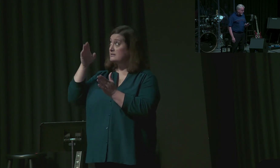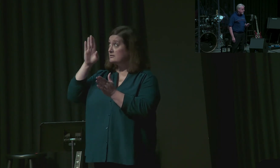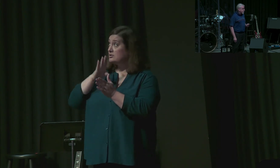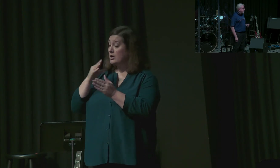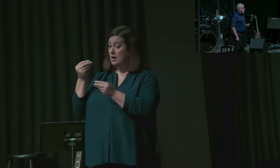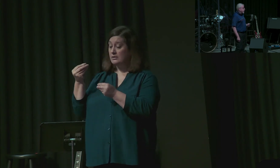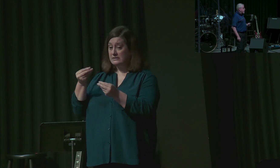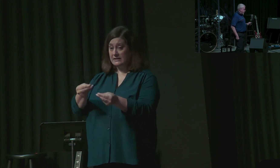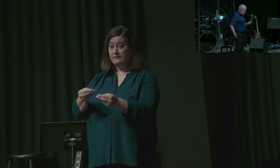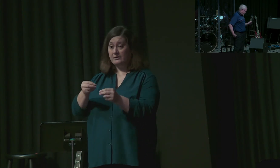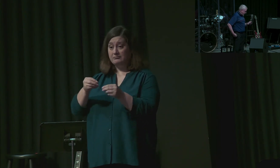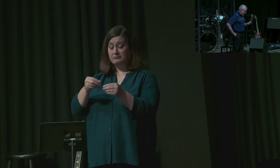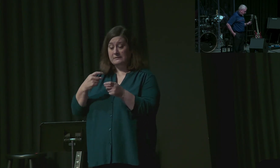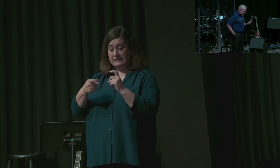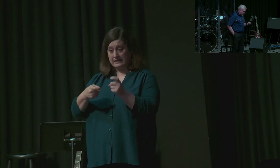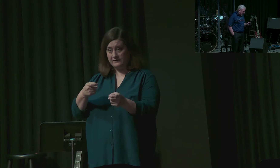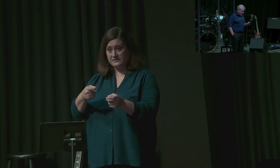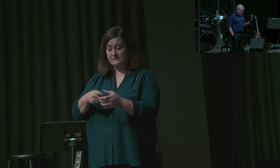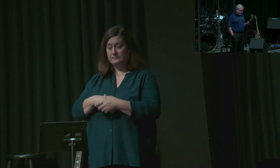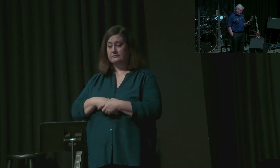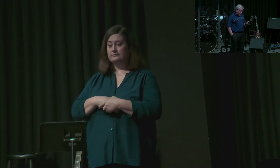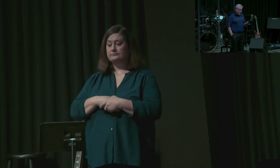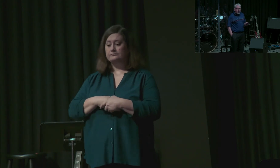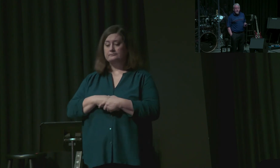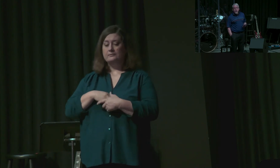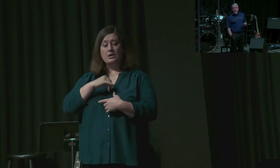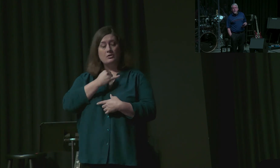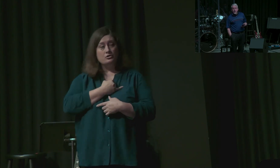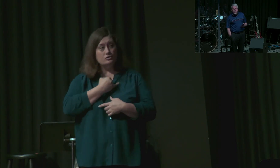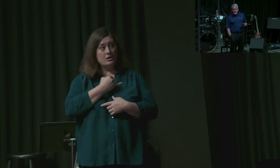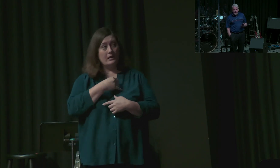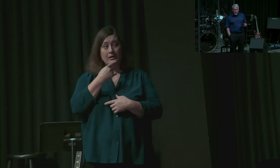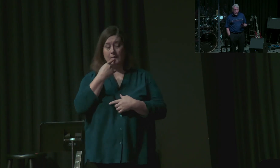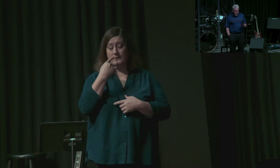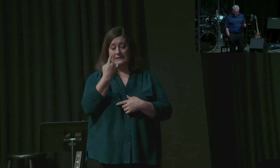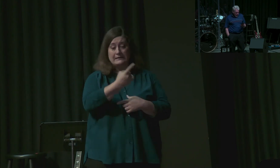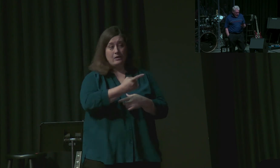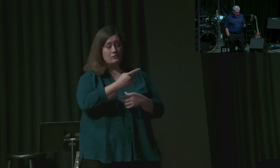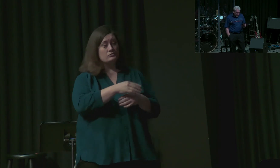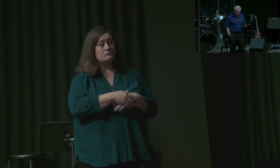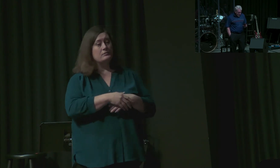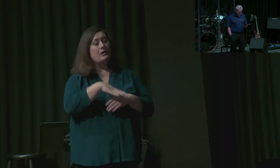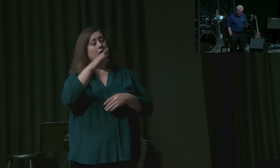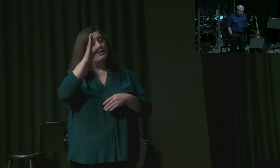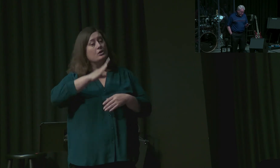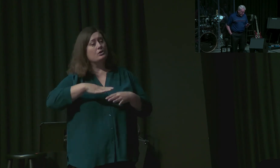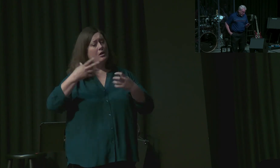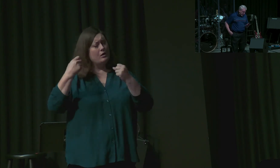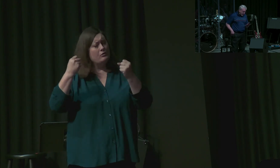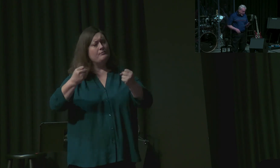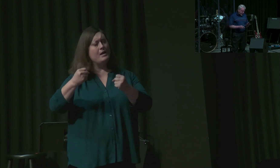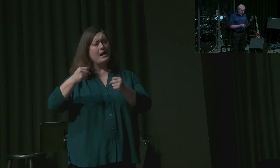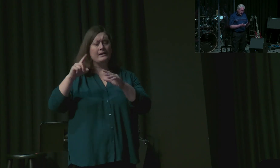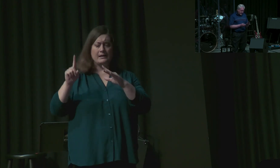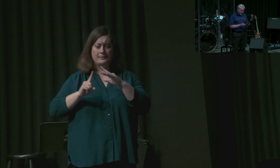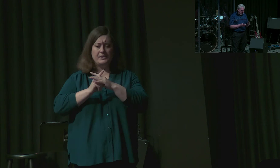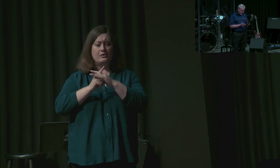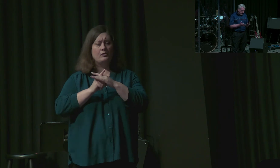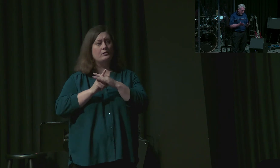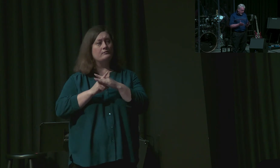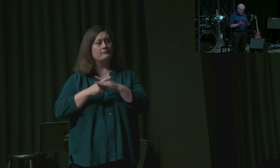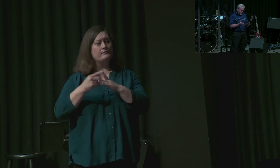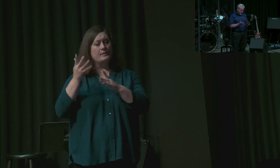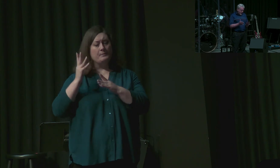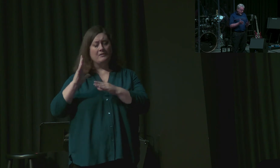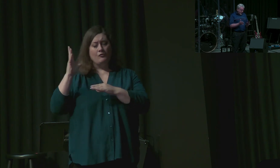3, Jacob said to Joseph, "God Almighty appeared to me at Luz in the land of Canaan